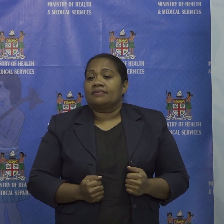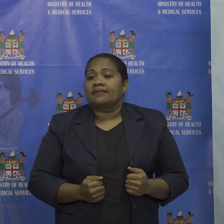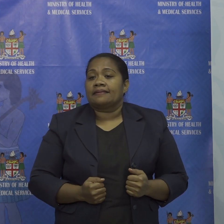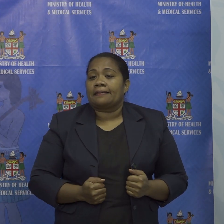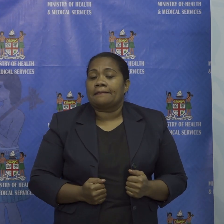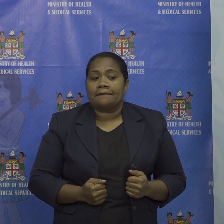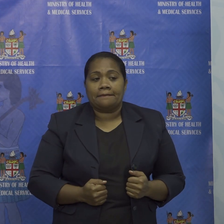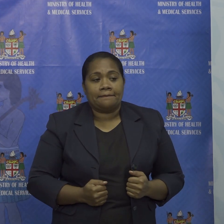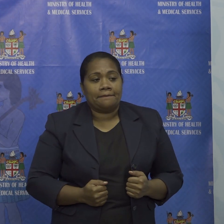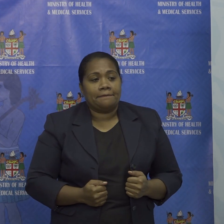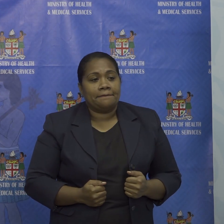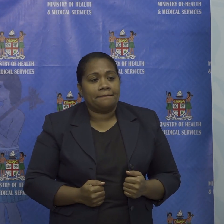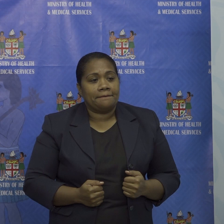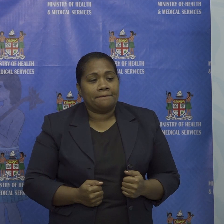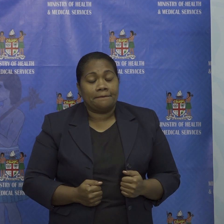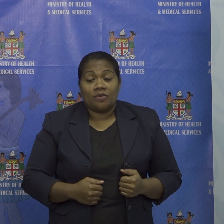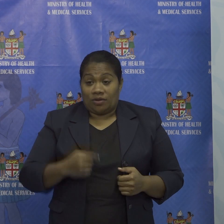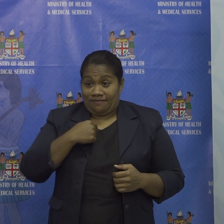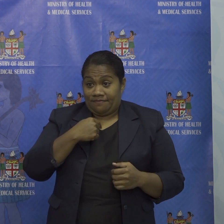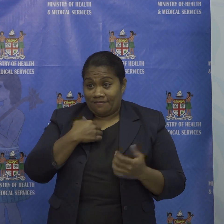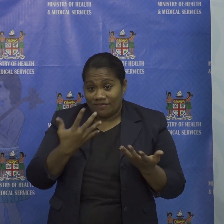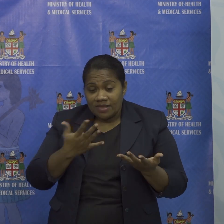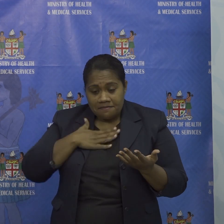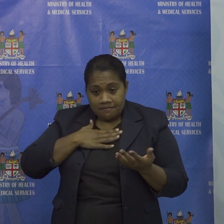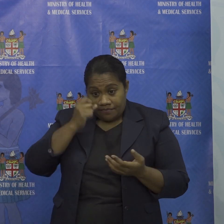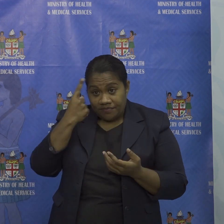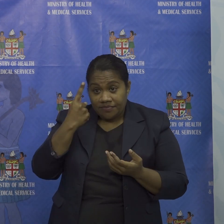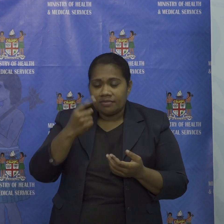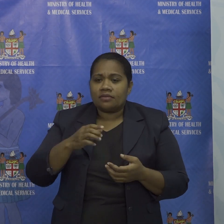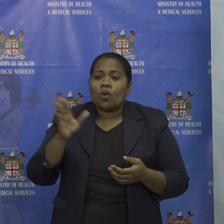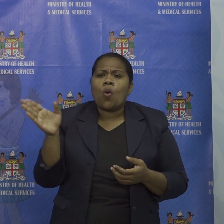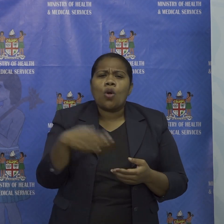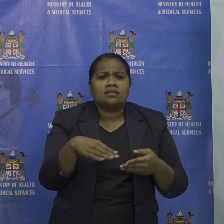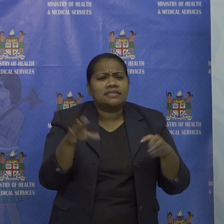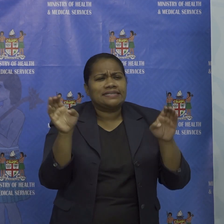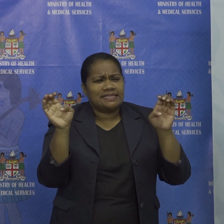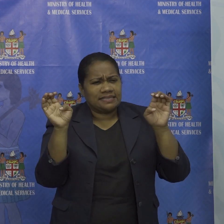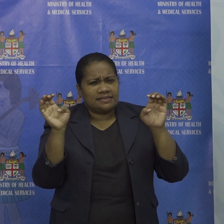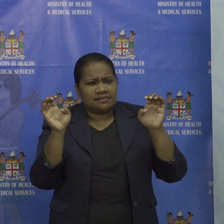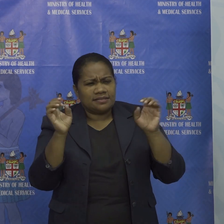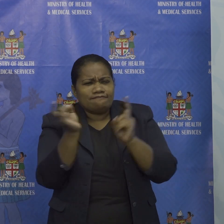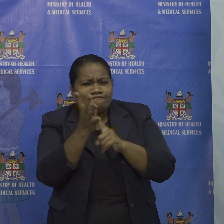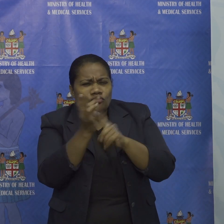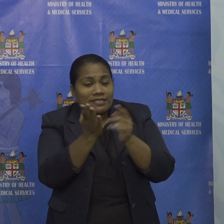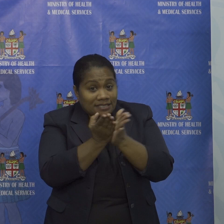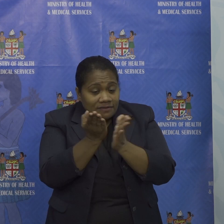From what I understand is that all essential services that we deem essential will continue.